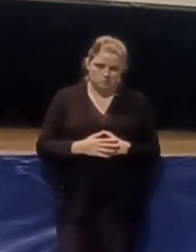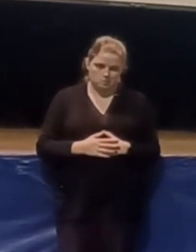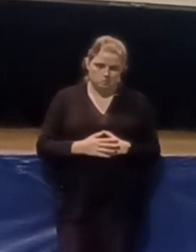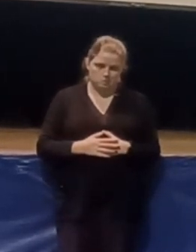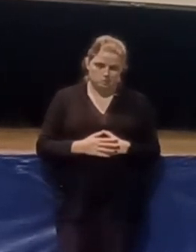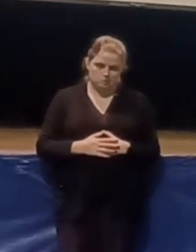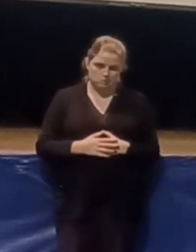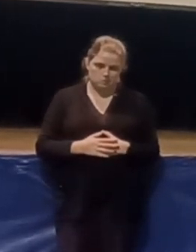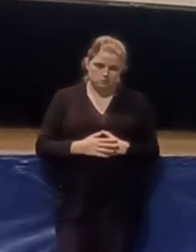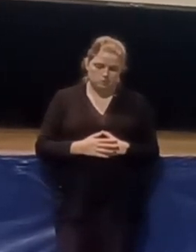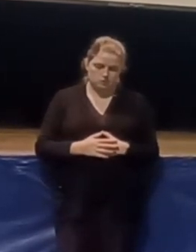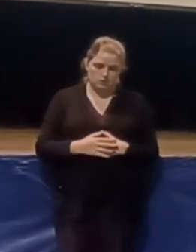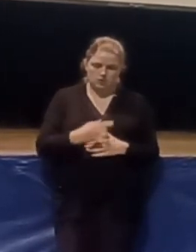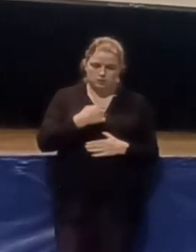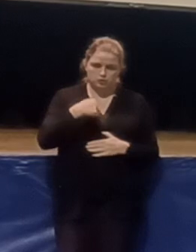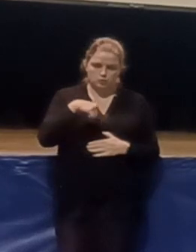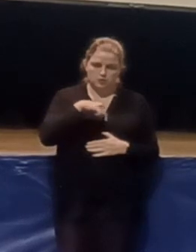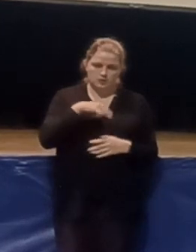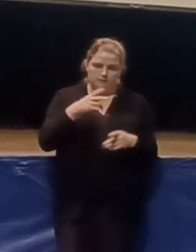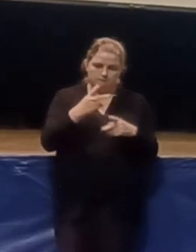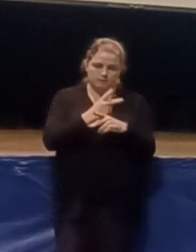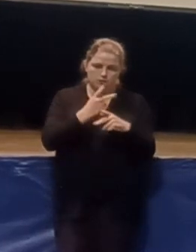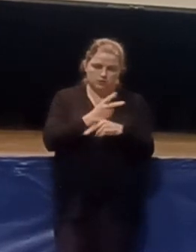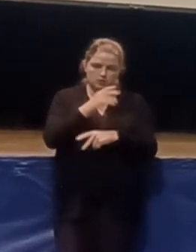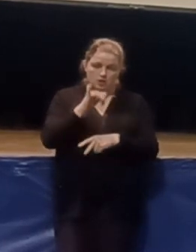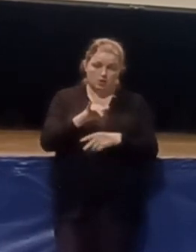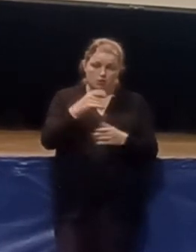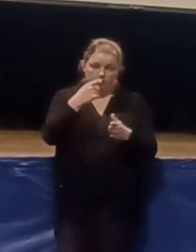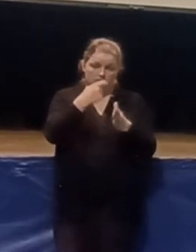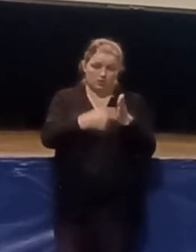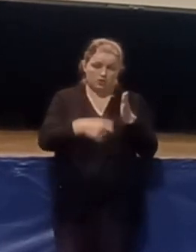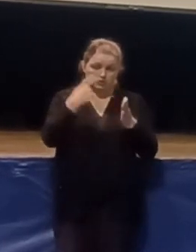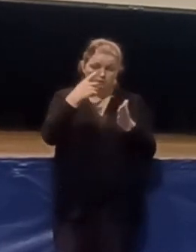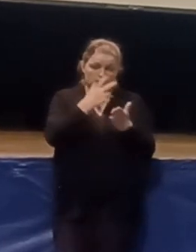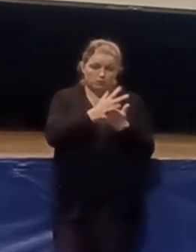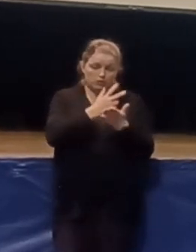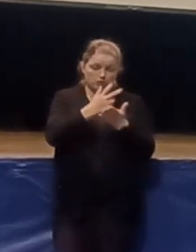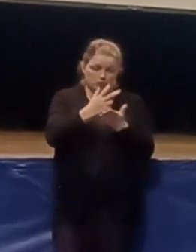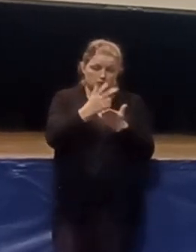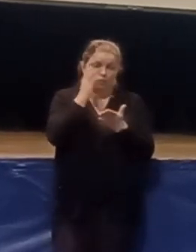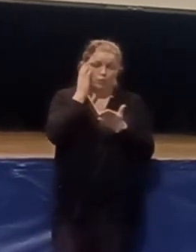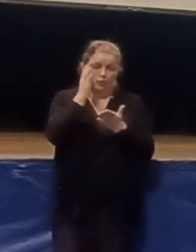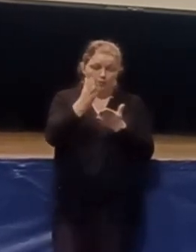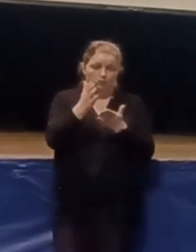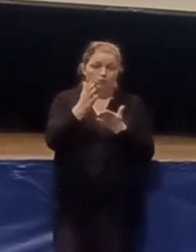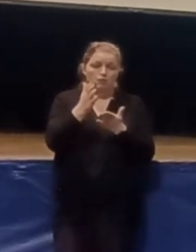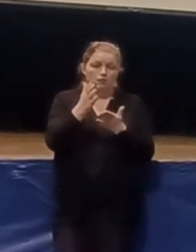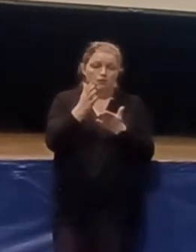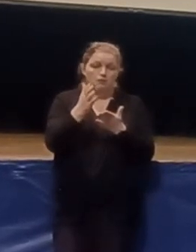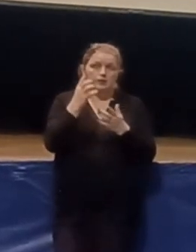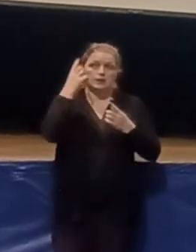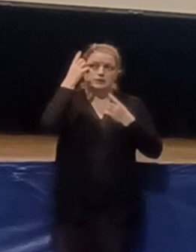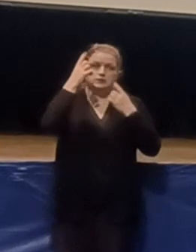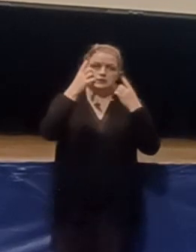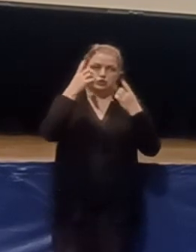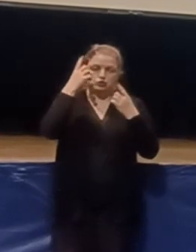as we work that out, the cost of the parking is going to be